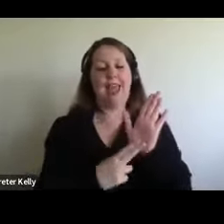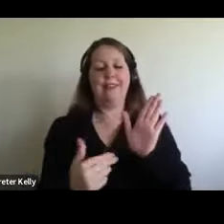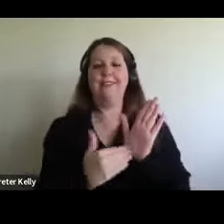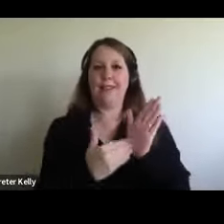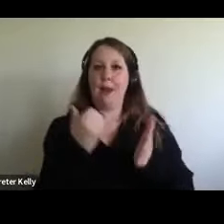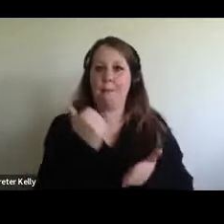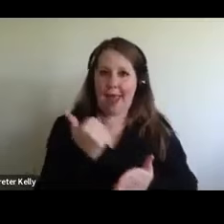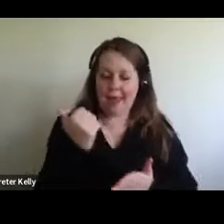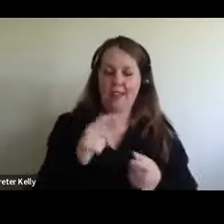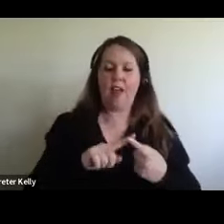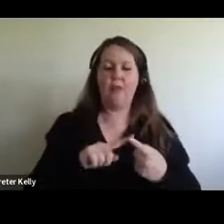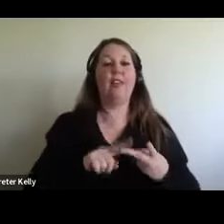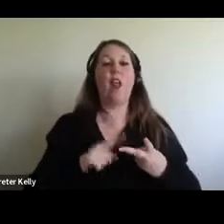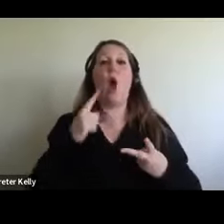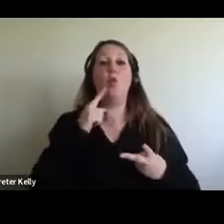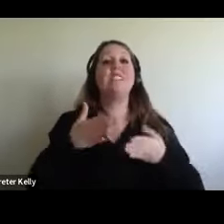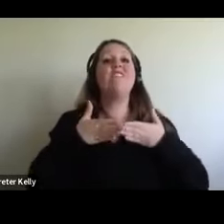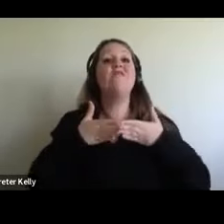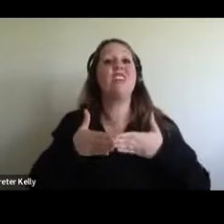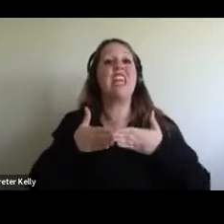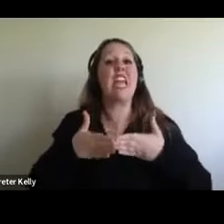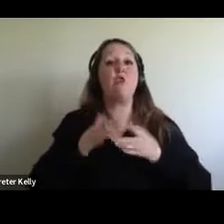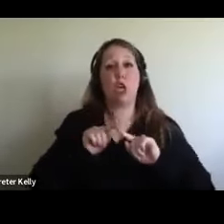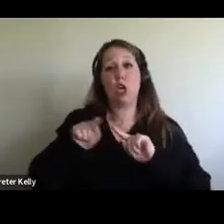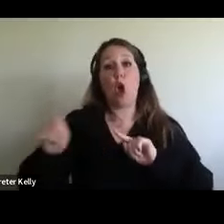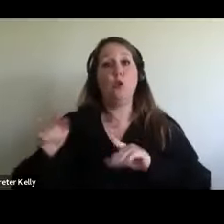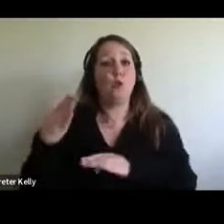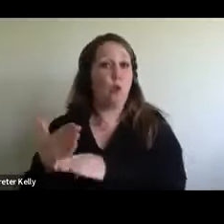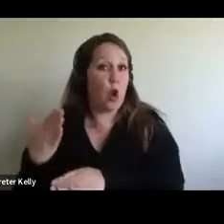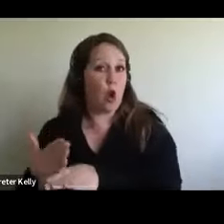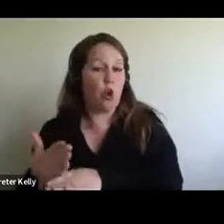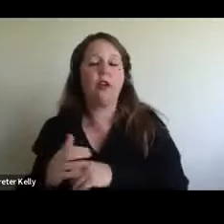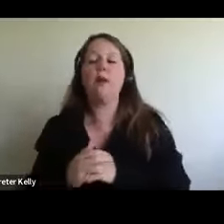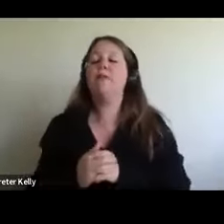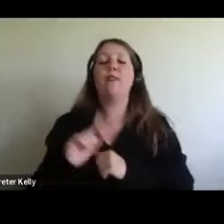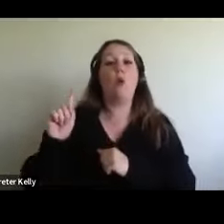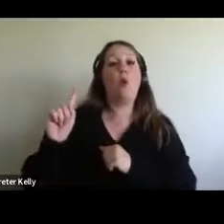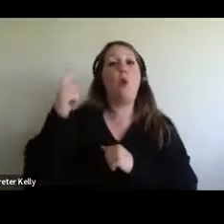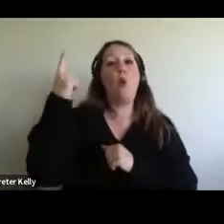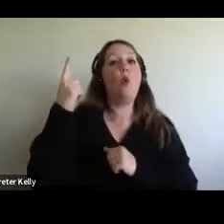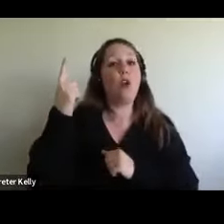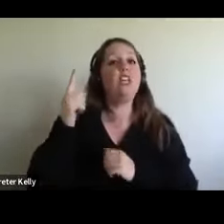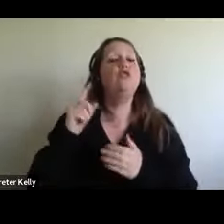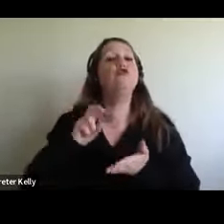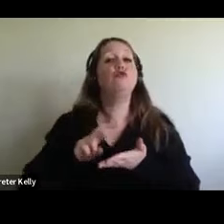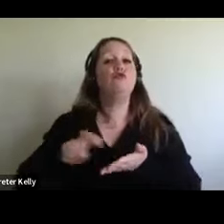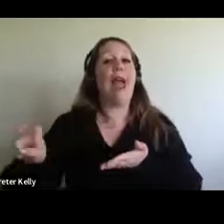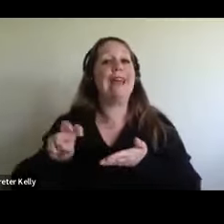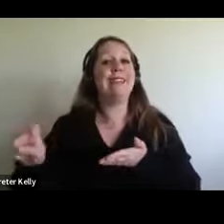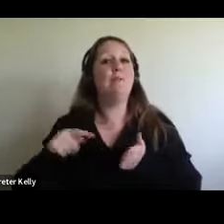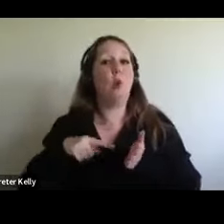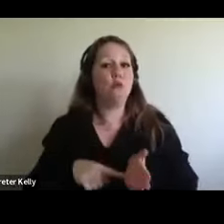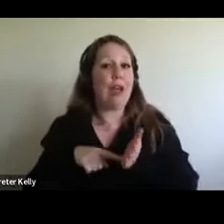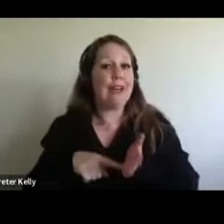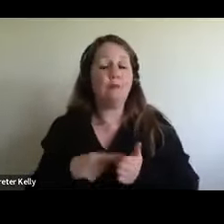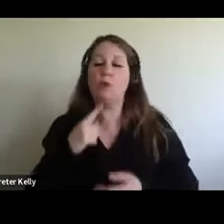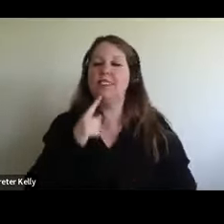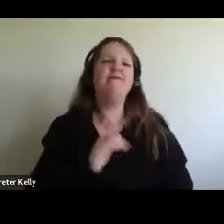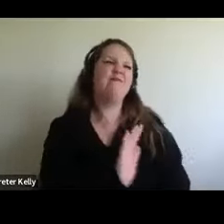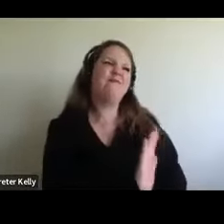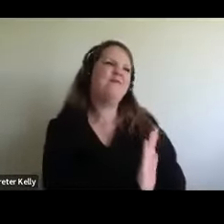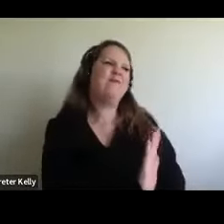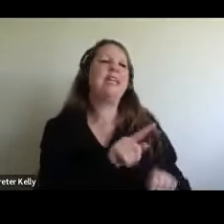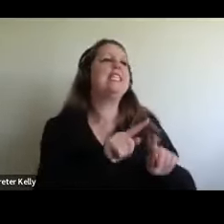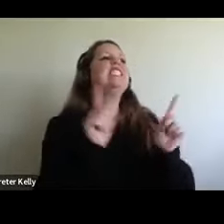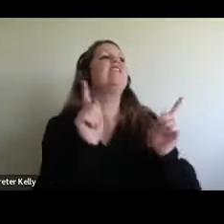and I received a call from Auckland Transport saying that I should use a different way of transport because the